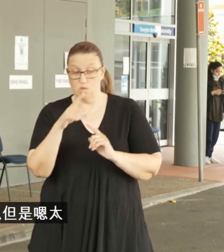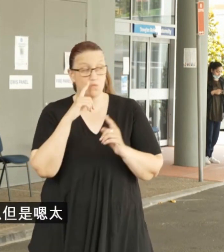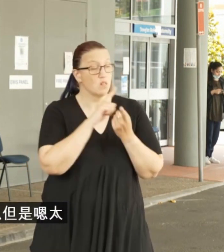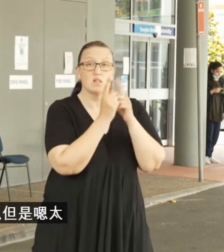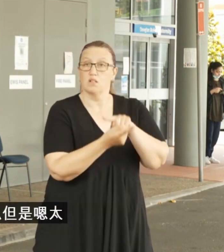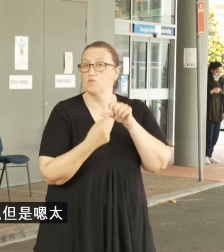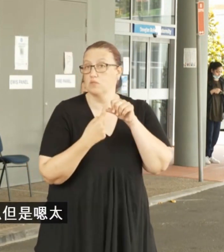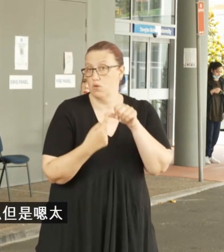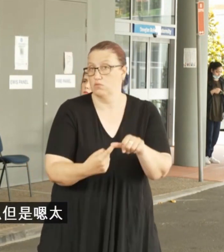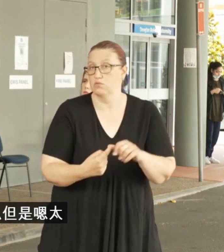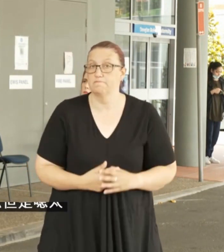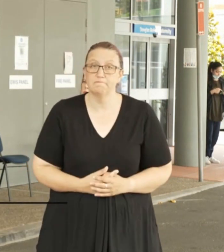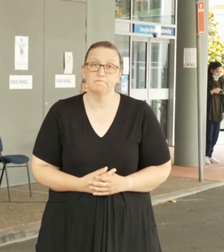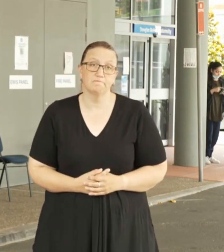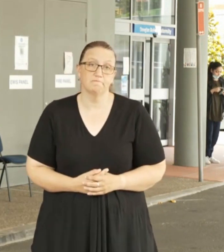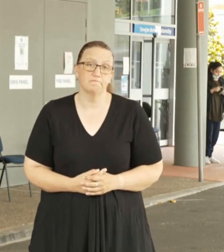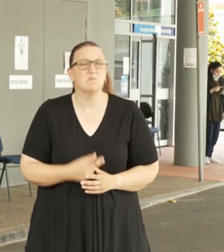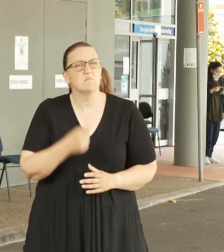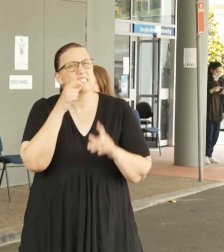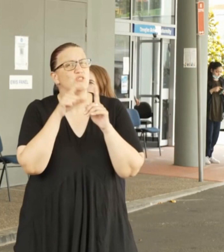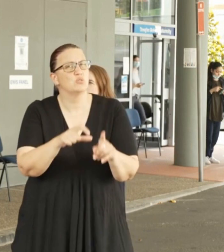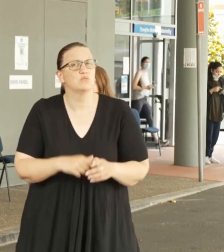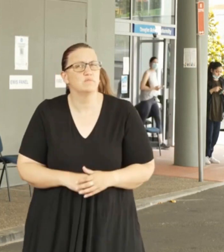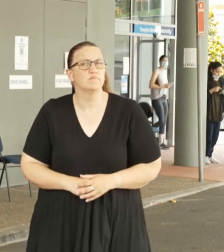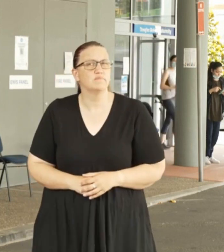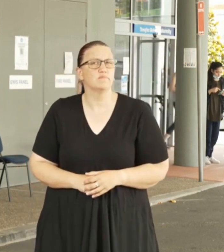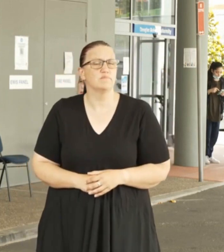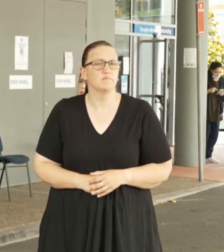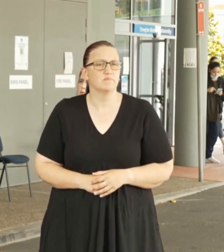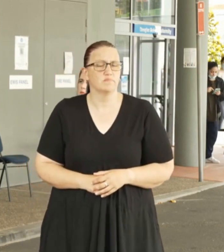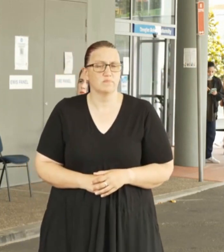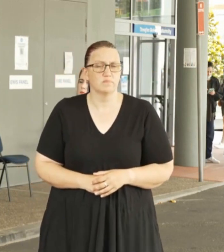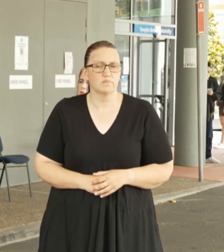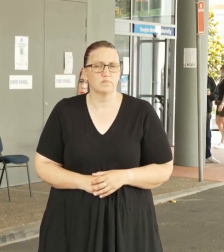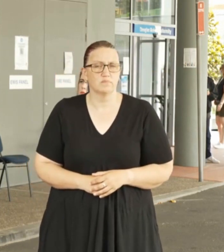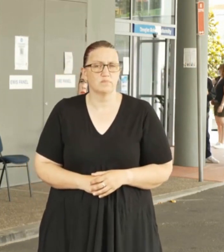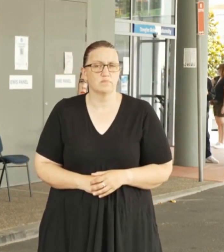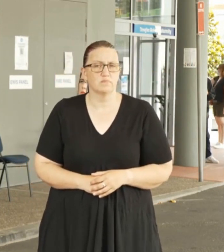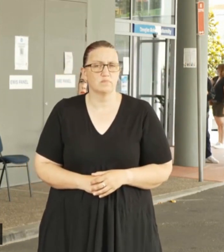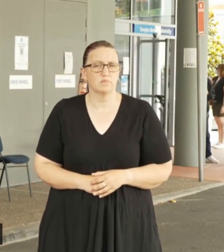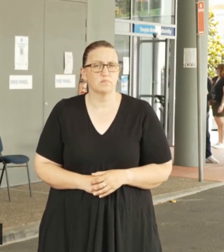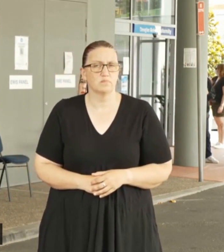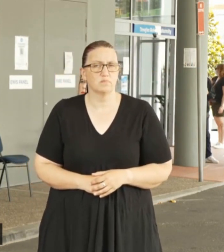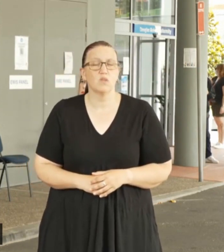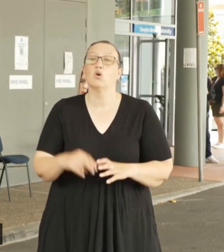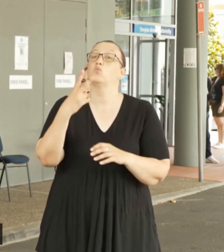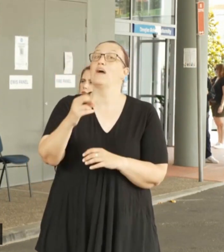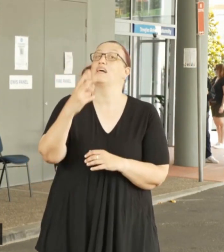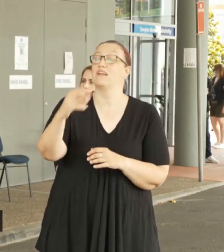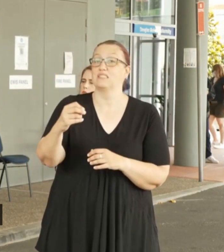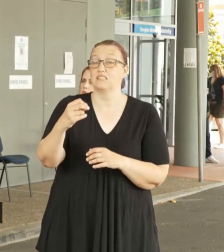difficult. I remember in March, I think it was March of